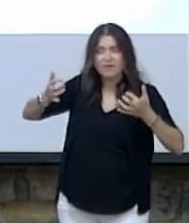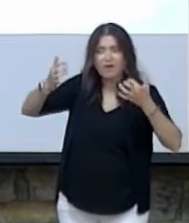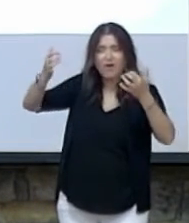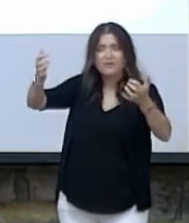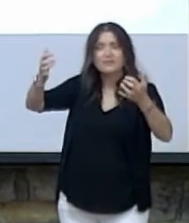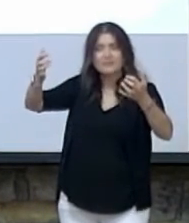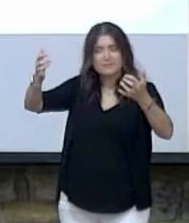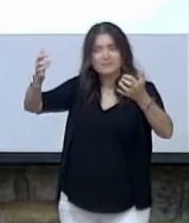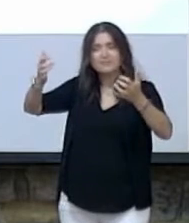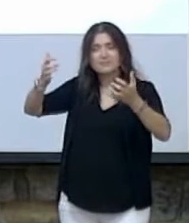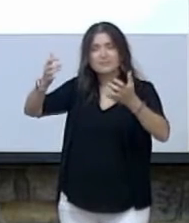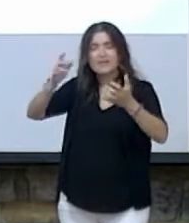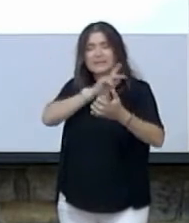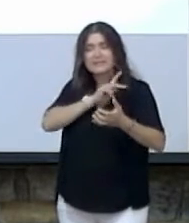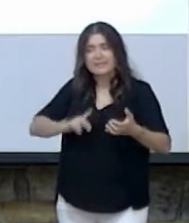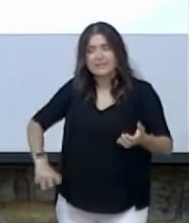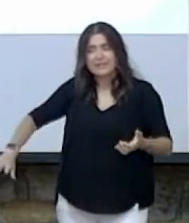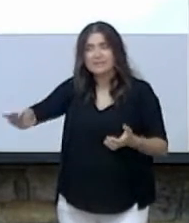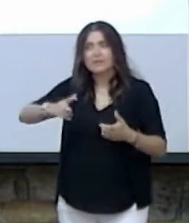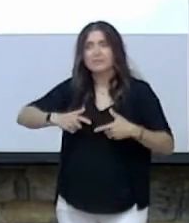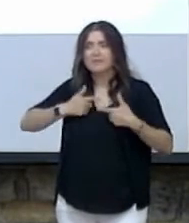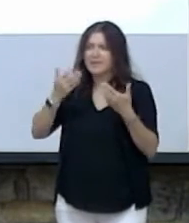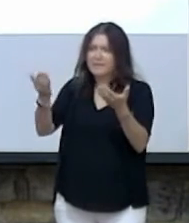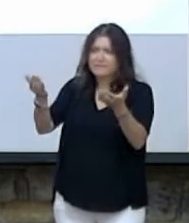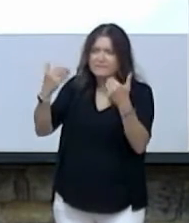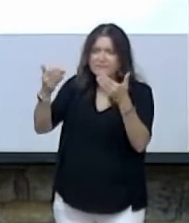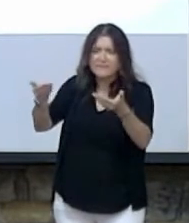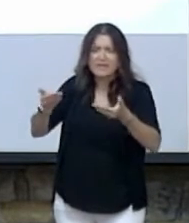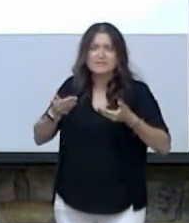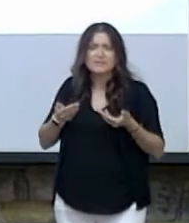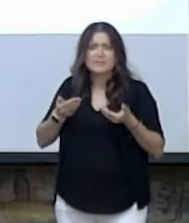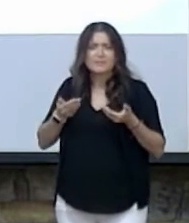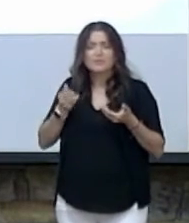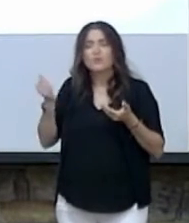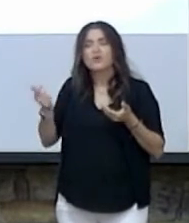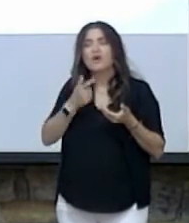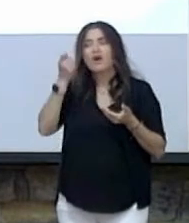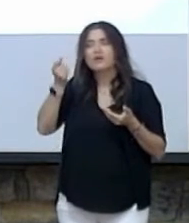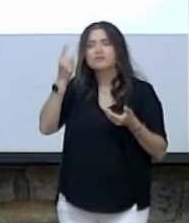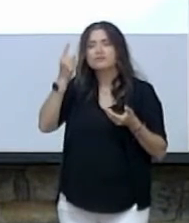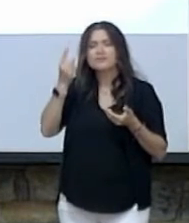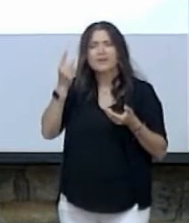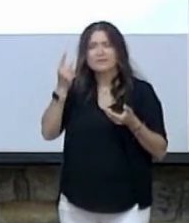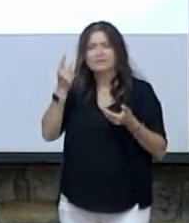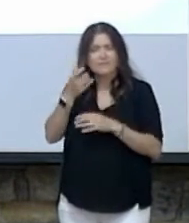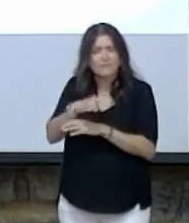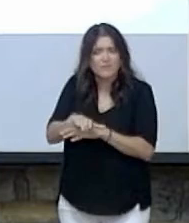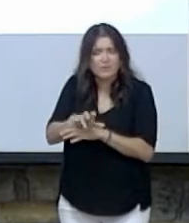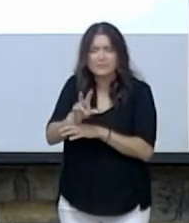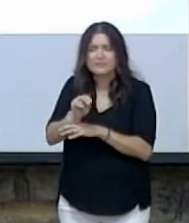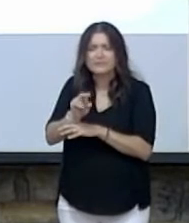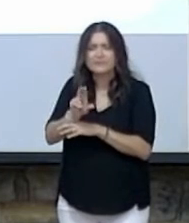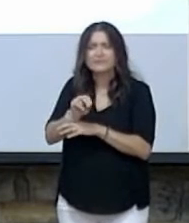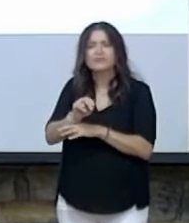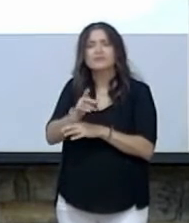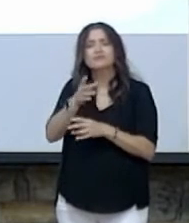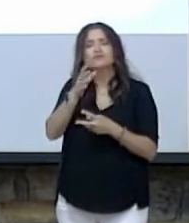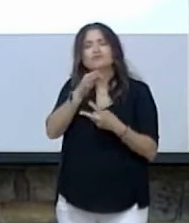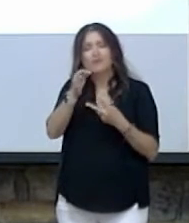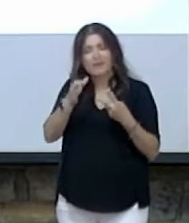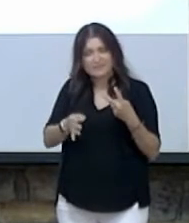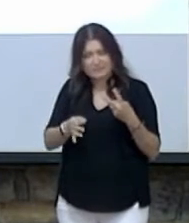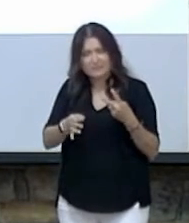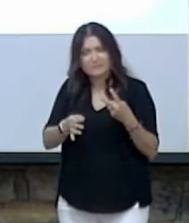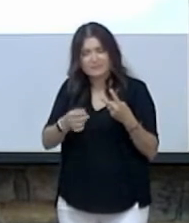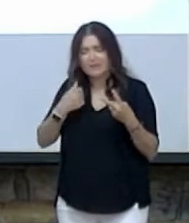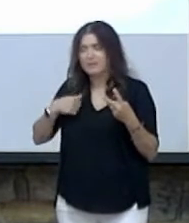living, he invites the audience in a way so that we all understand this is a choice. It's a choice that